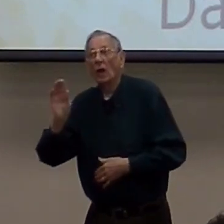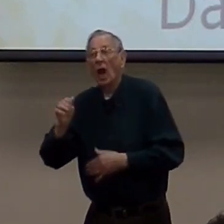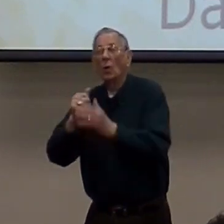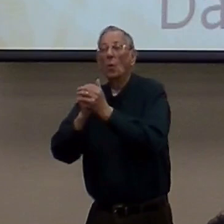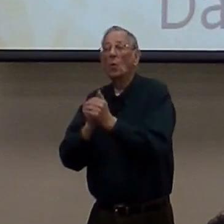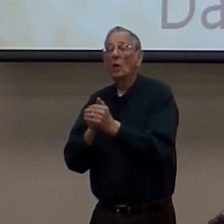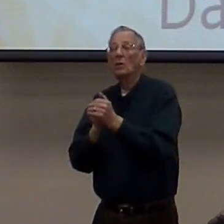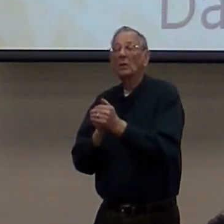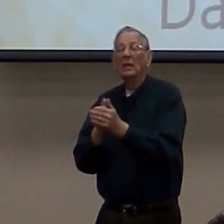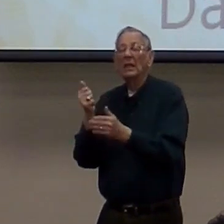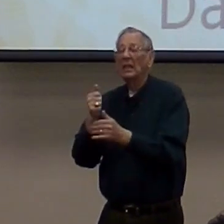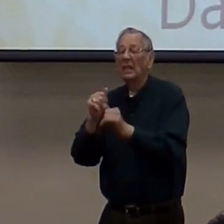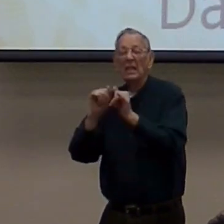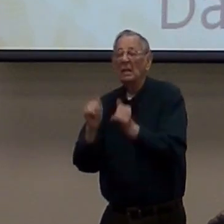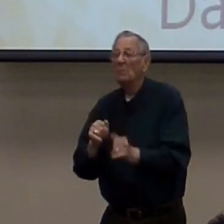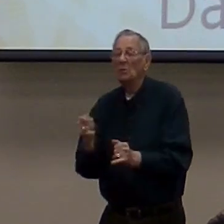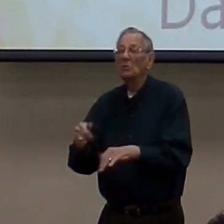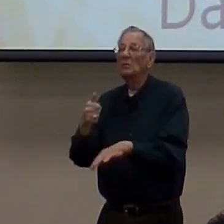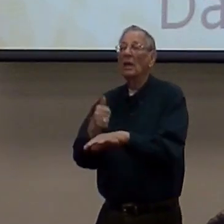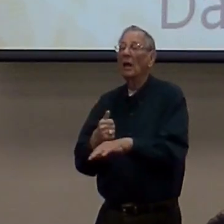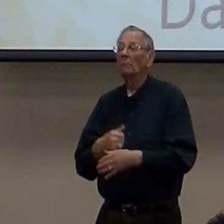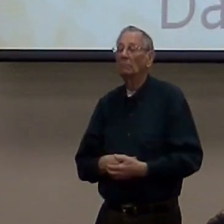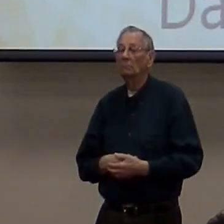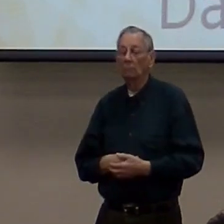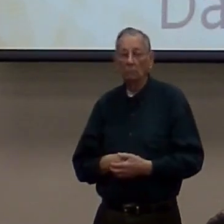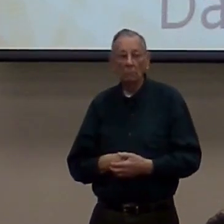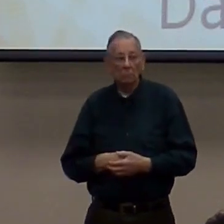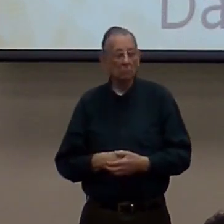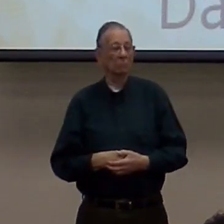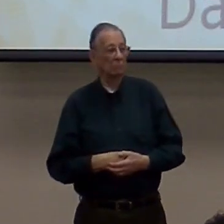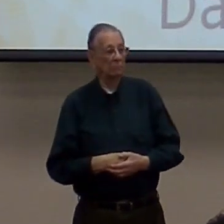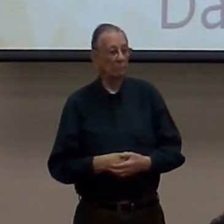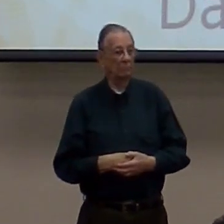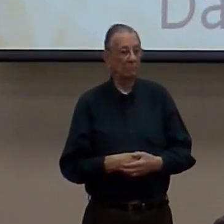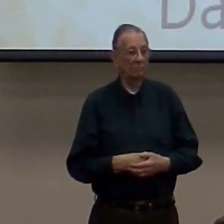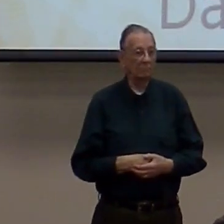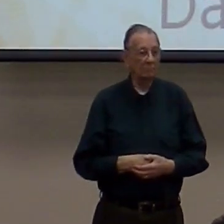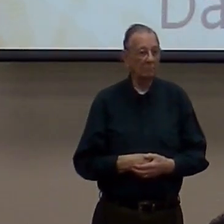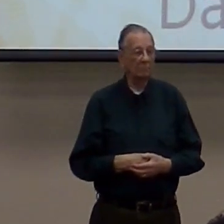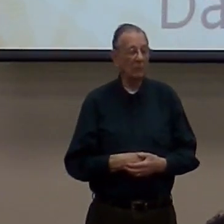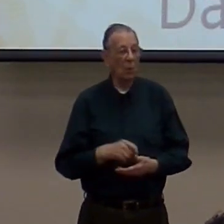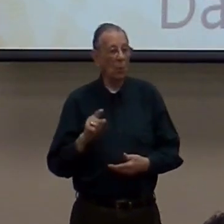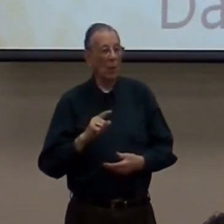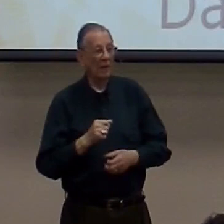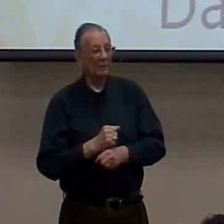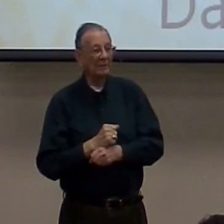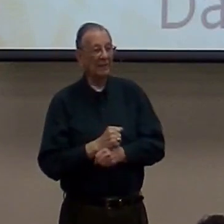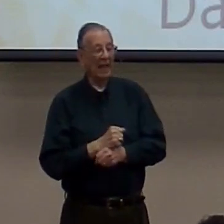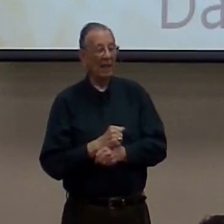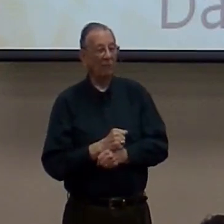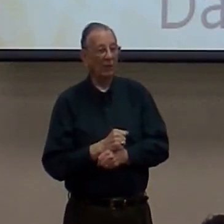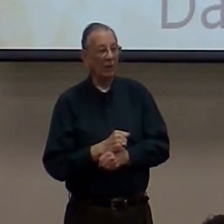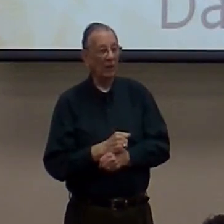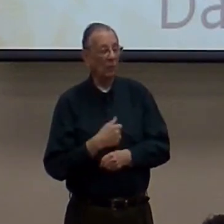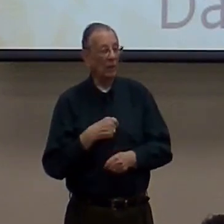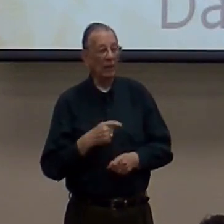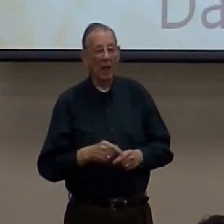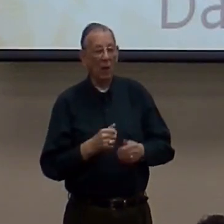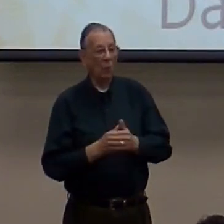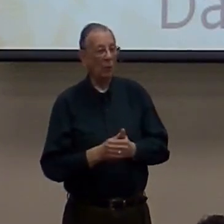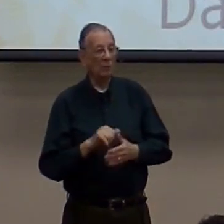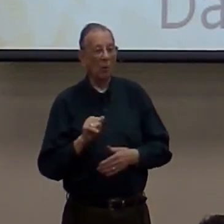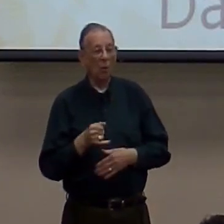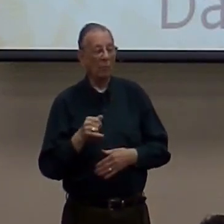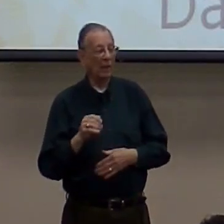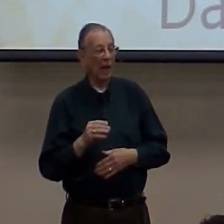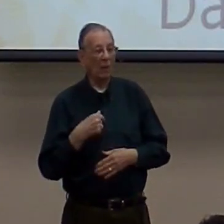worship the image of gold you have set up. We're in slavery. We're not able to worship Jehovah the